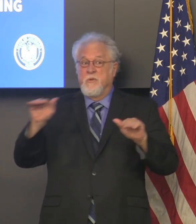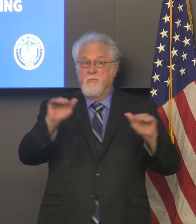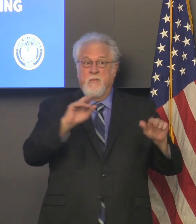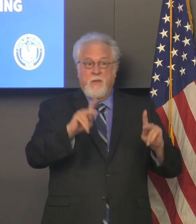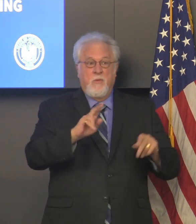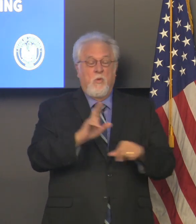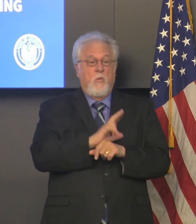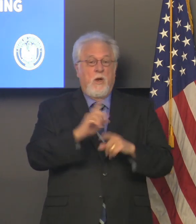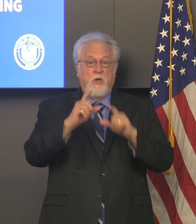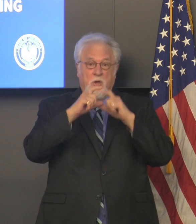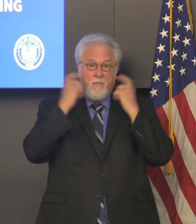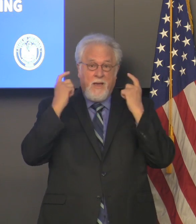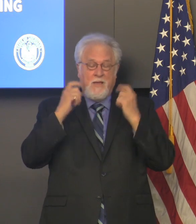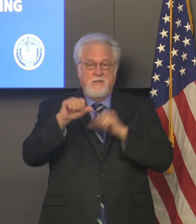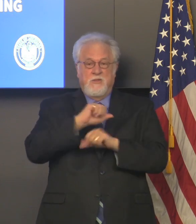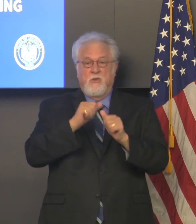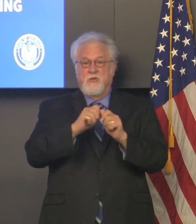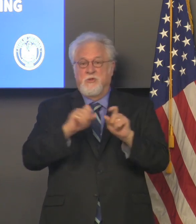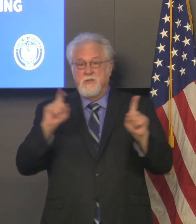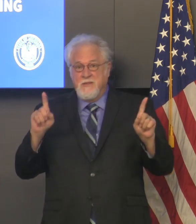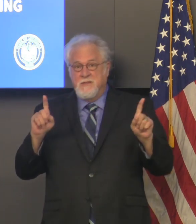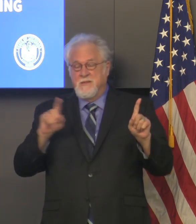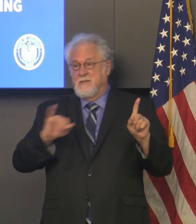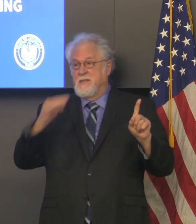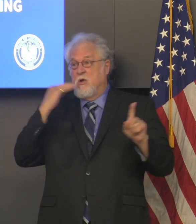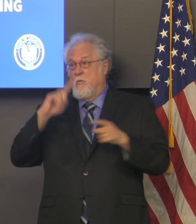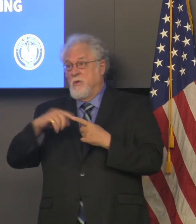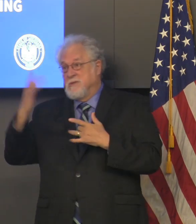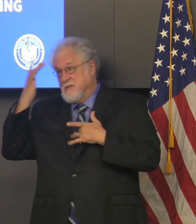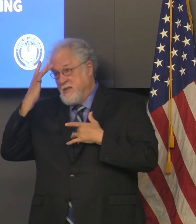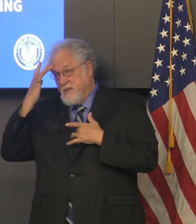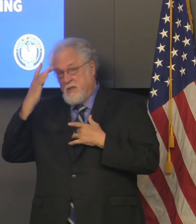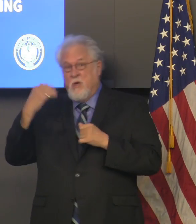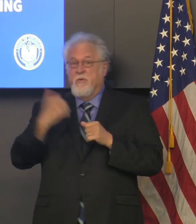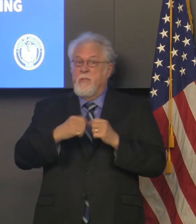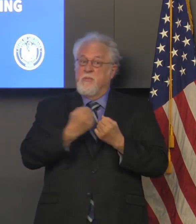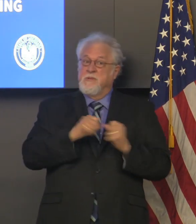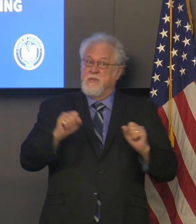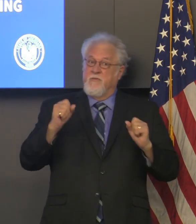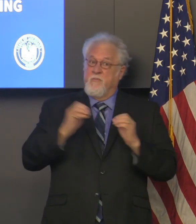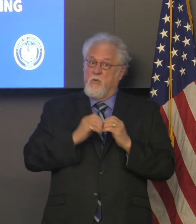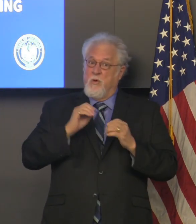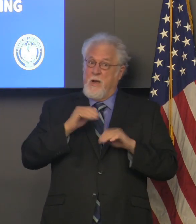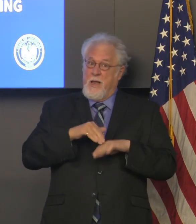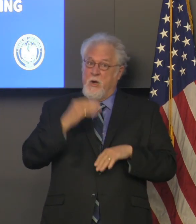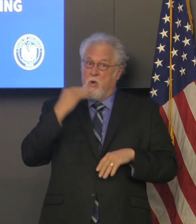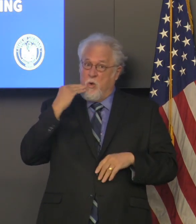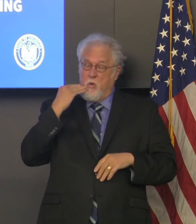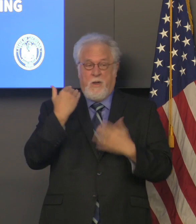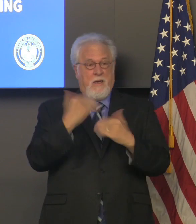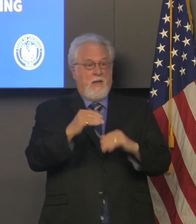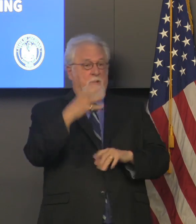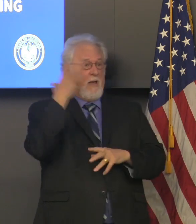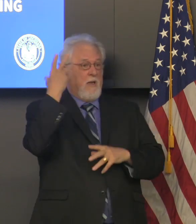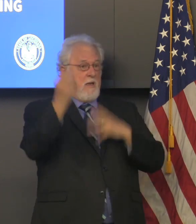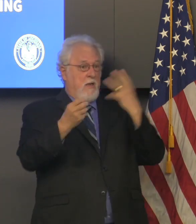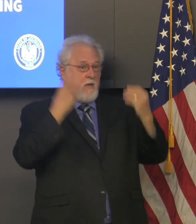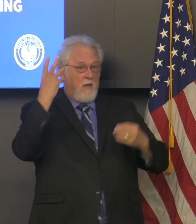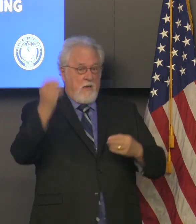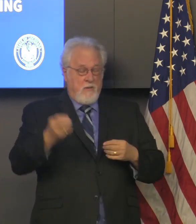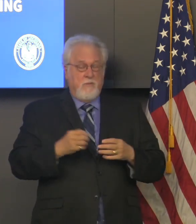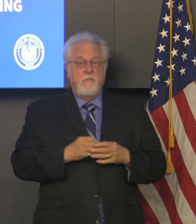to wear their mask, social distance, stay home when you're sick. Remember, you're safer at home. Limit the activities that you engage